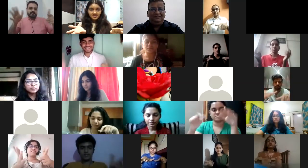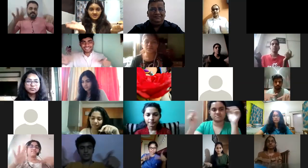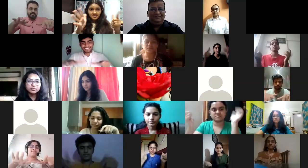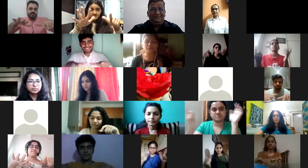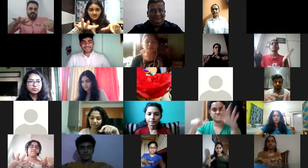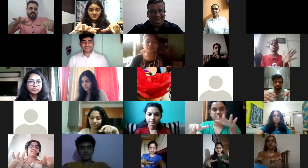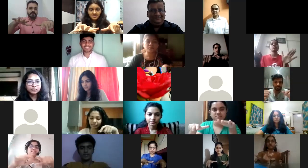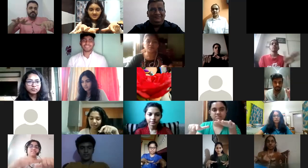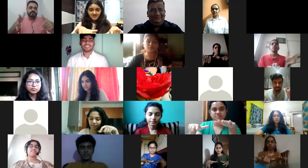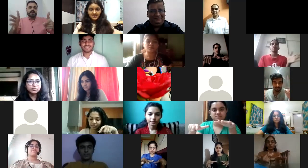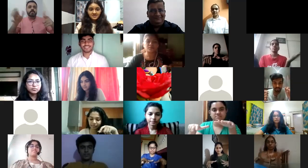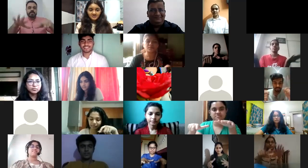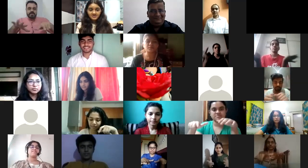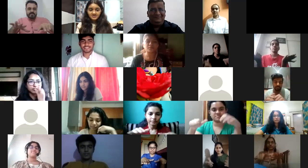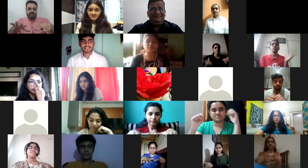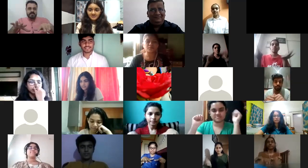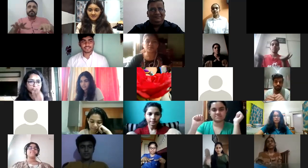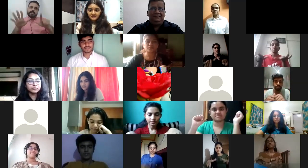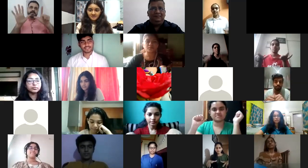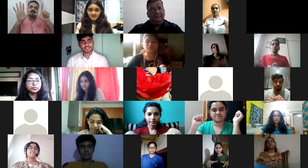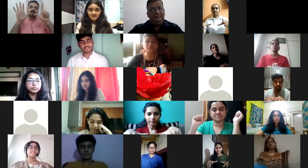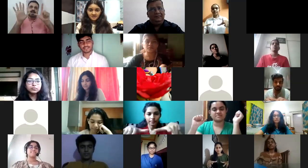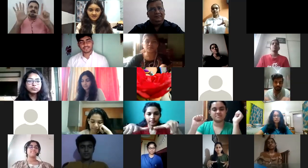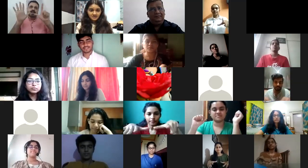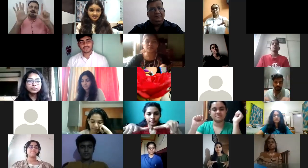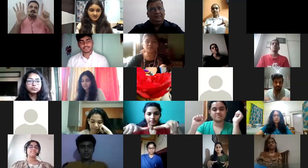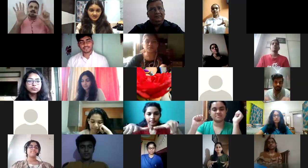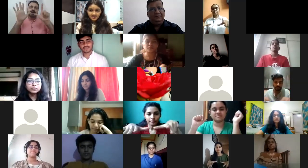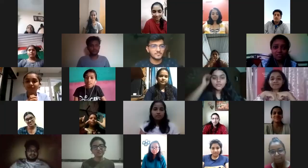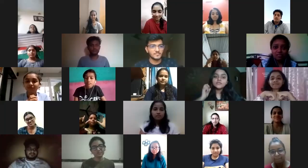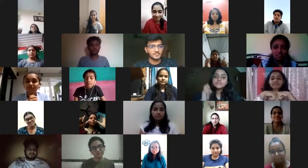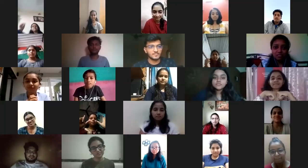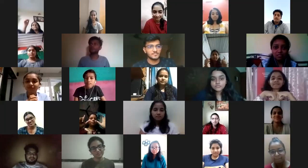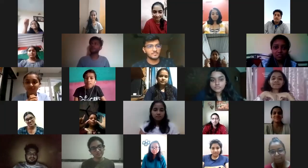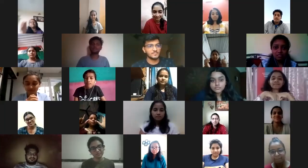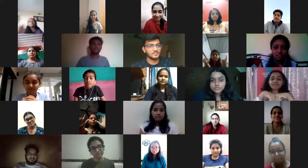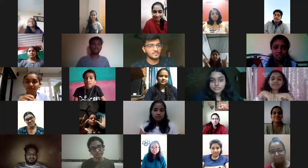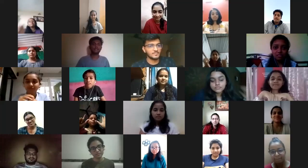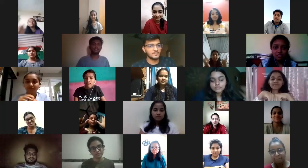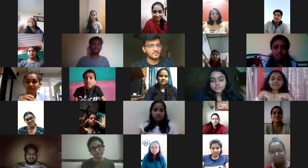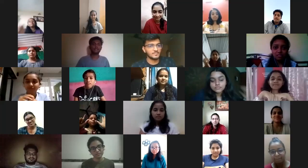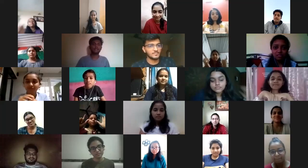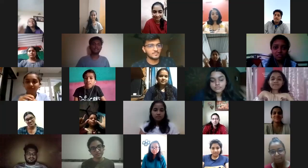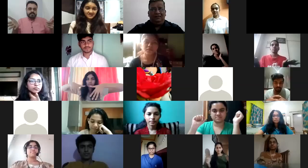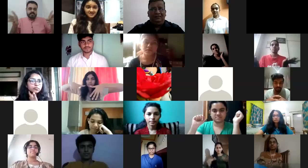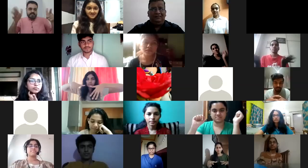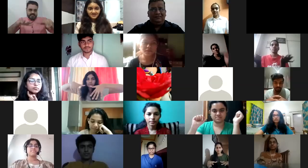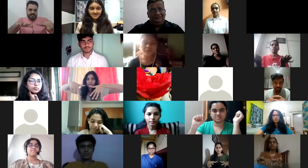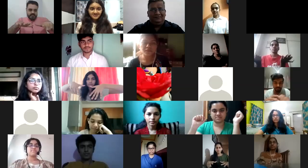So this is how a week is. Barabar, 7 days. 1, 2, 3, 4, 5, 7. This is